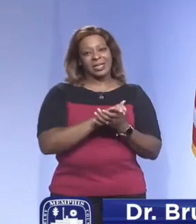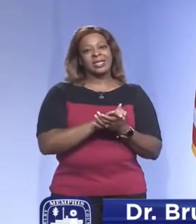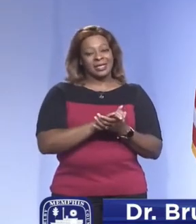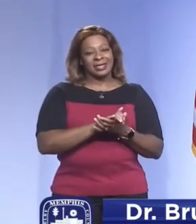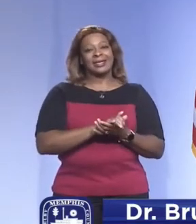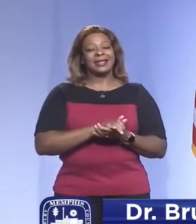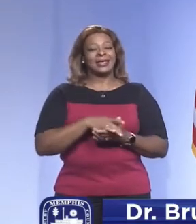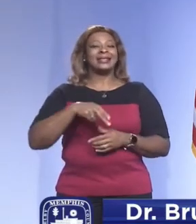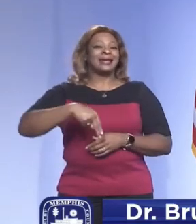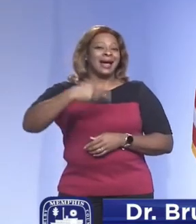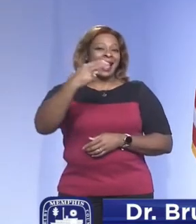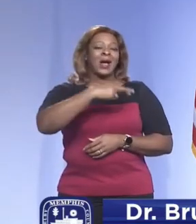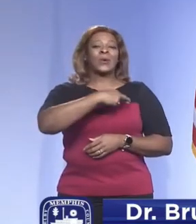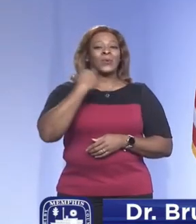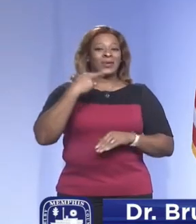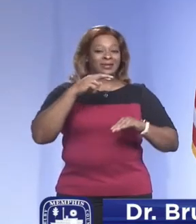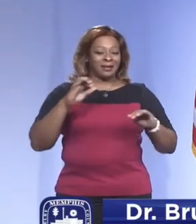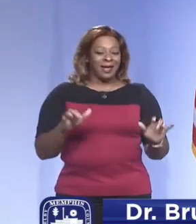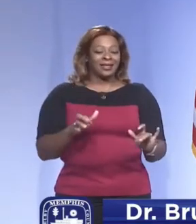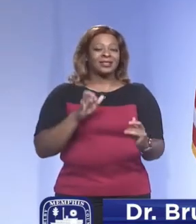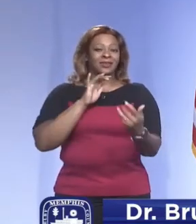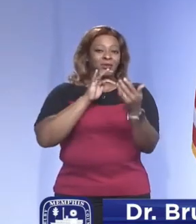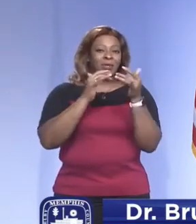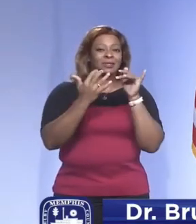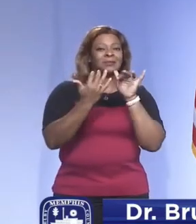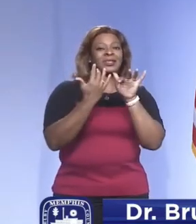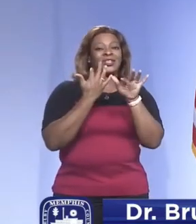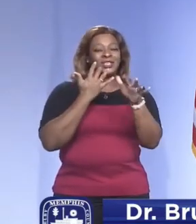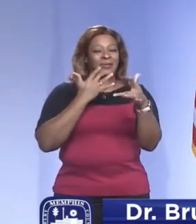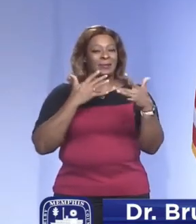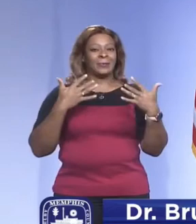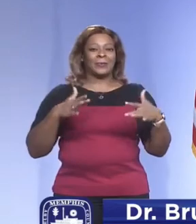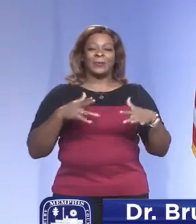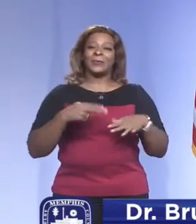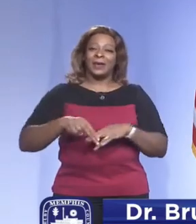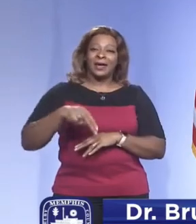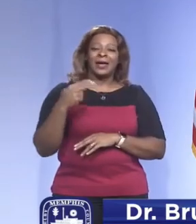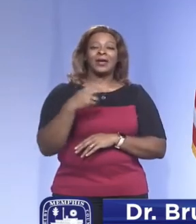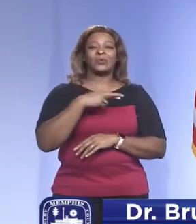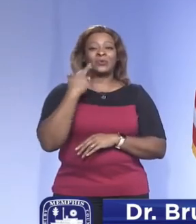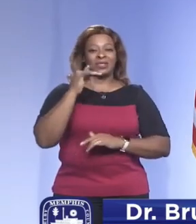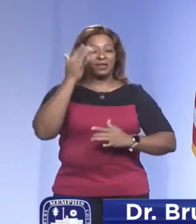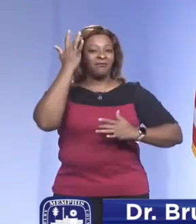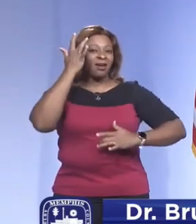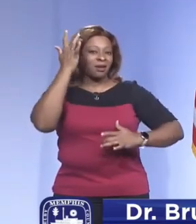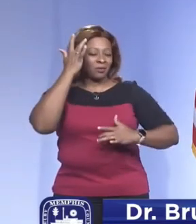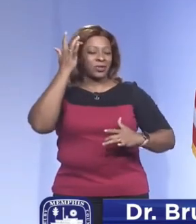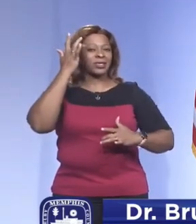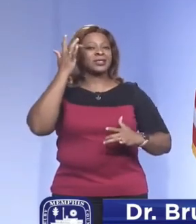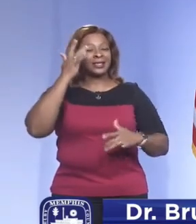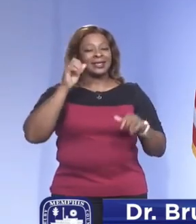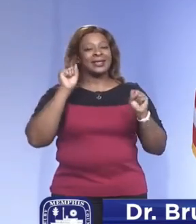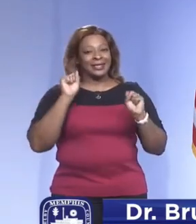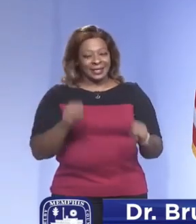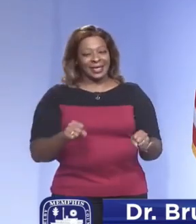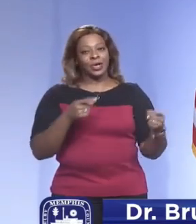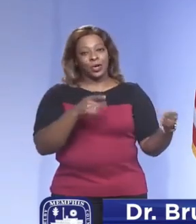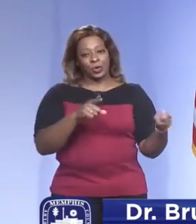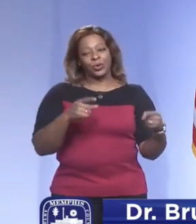it is a high-risk activity and the transmission of the virus can